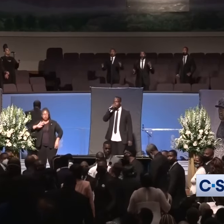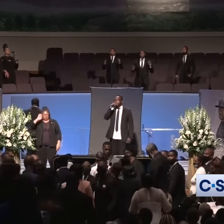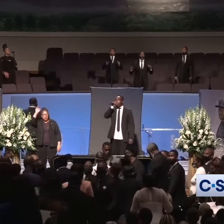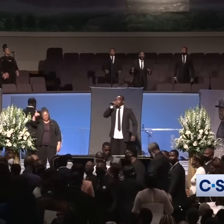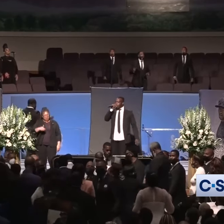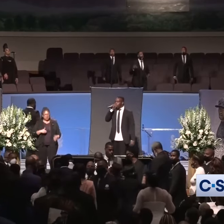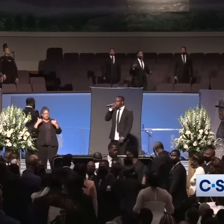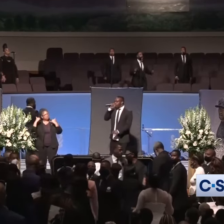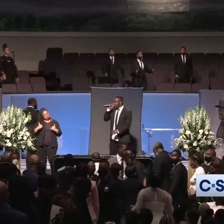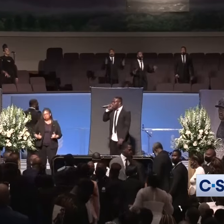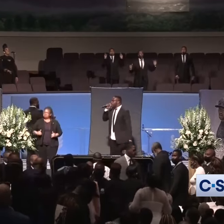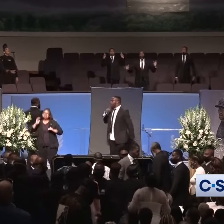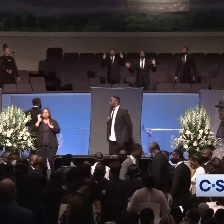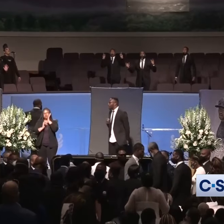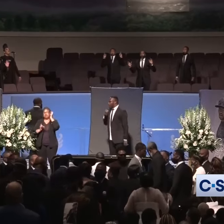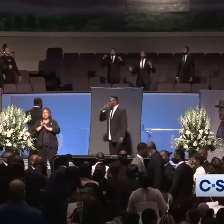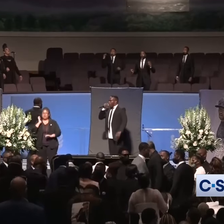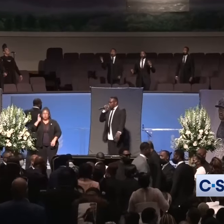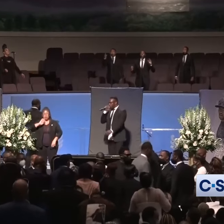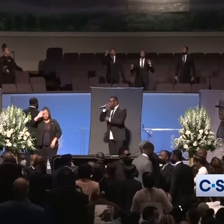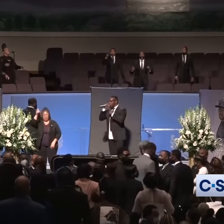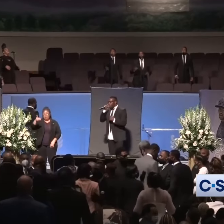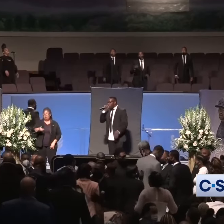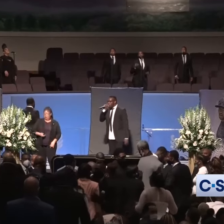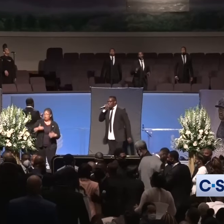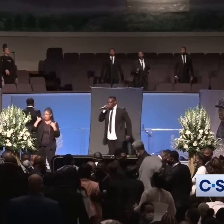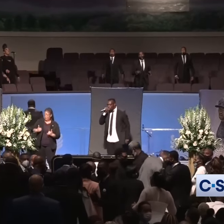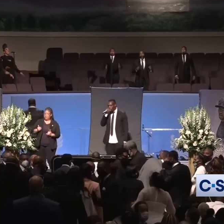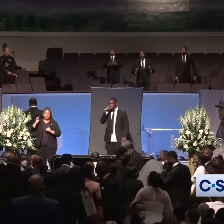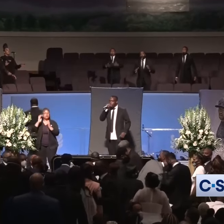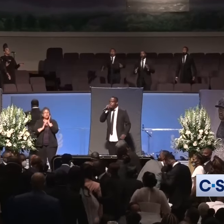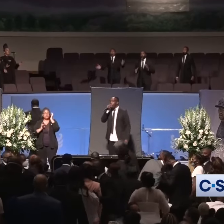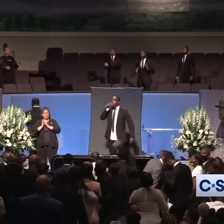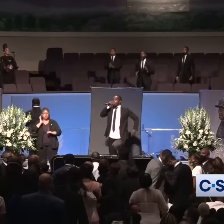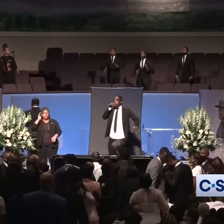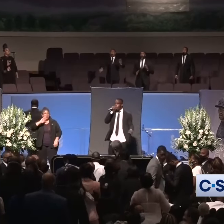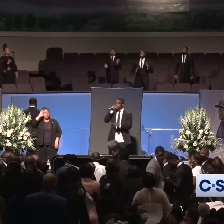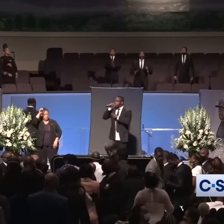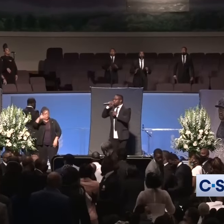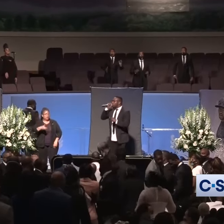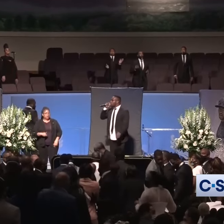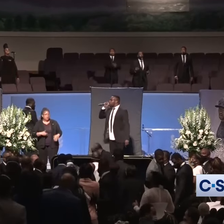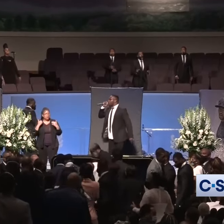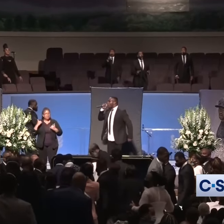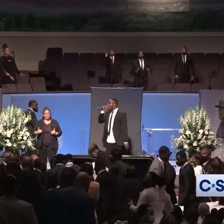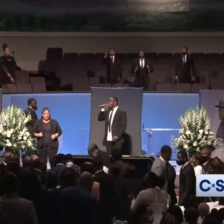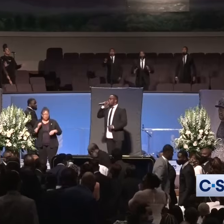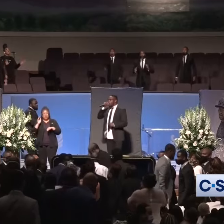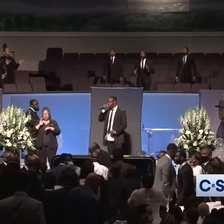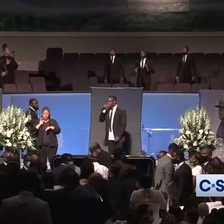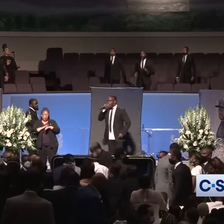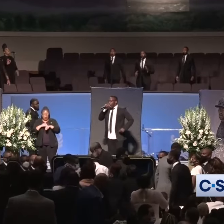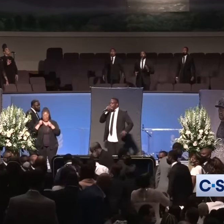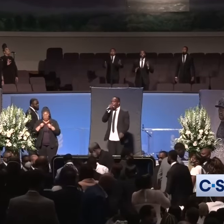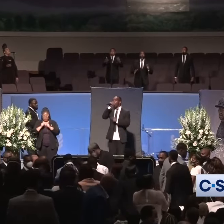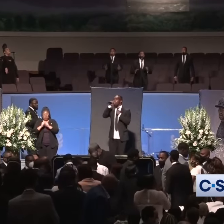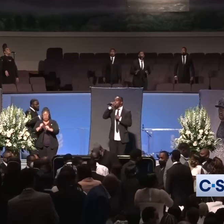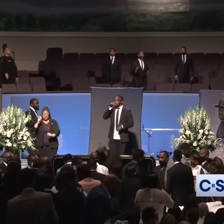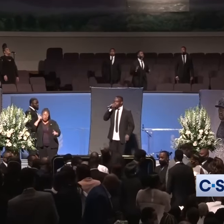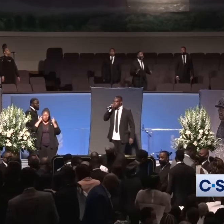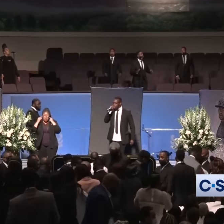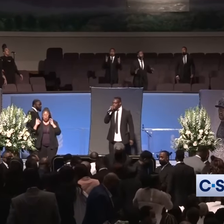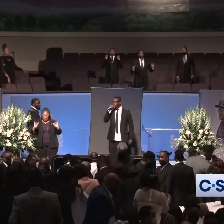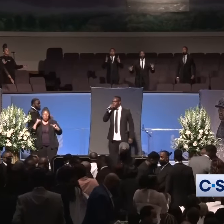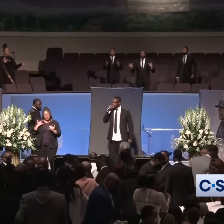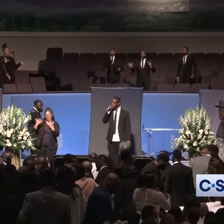Welcome. Welcome. Put on my robe. Walk the streets of gold. I